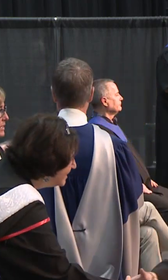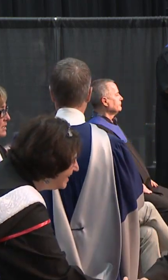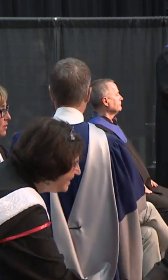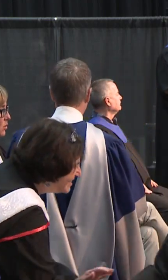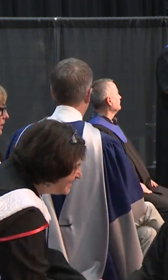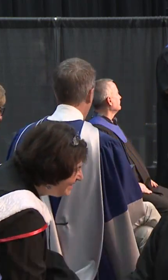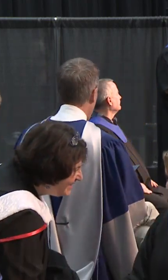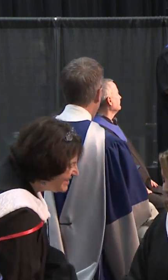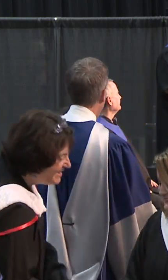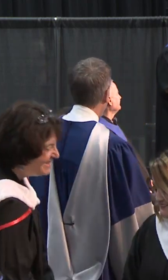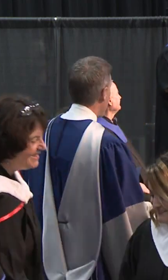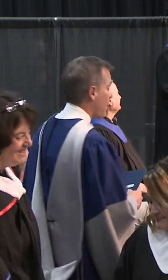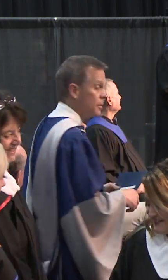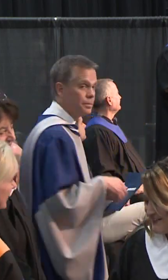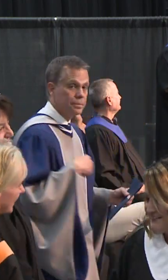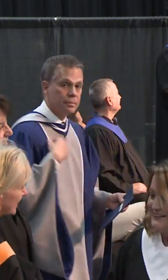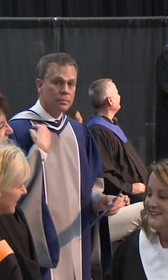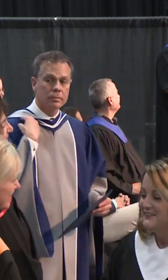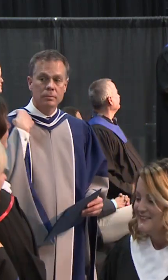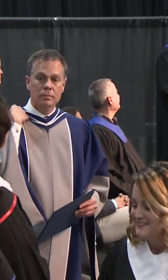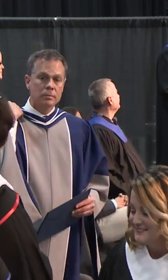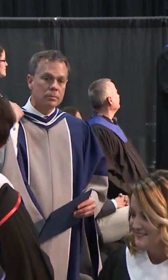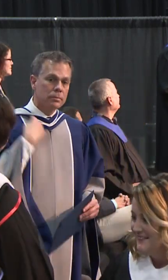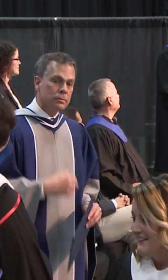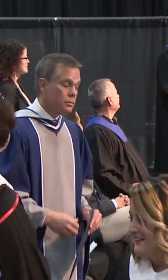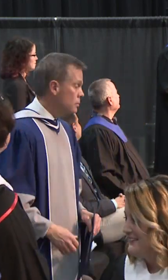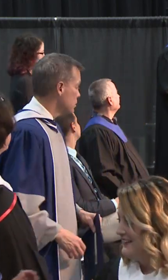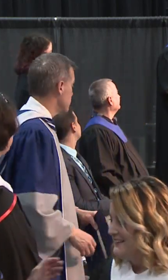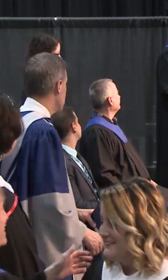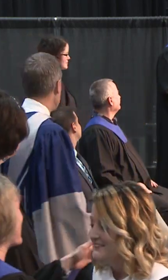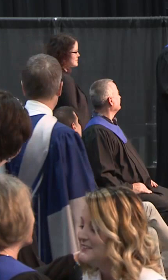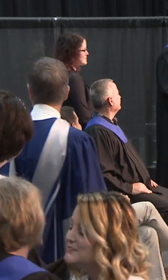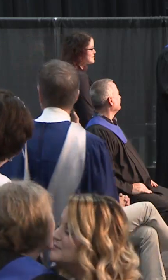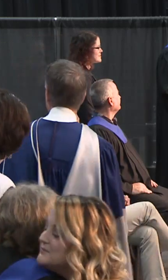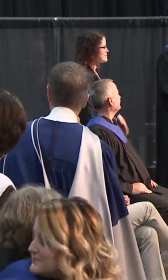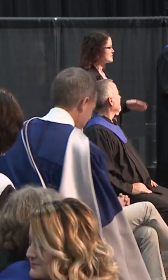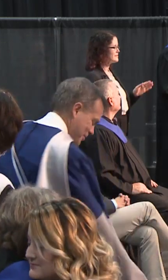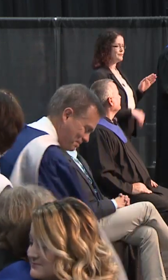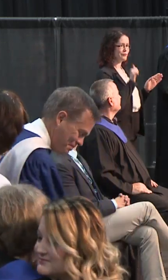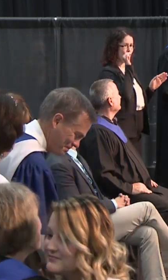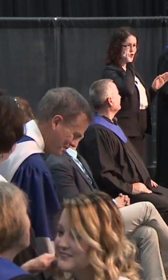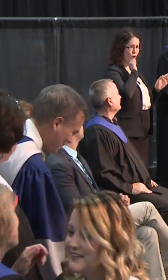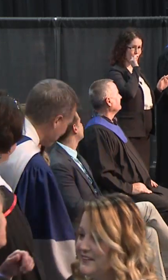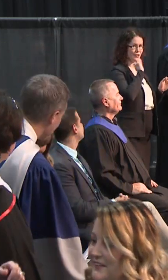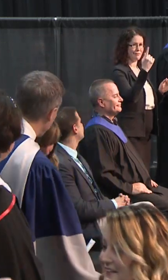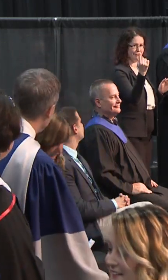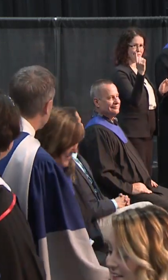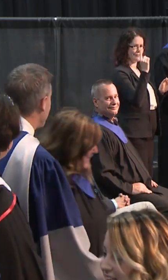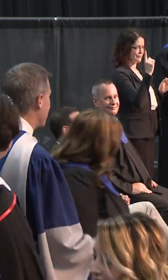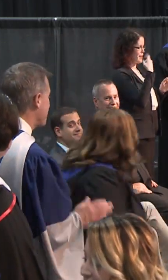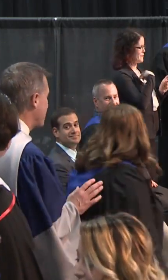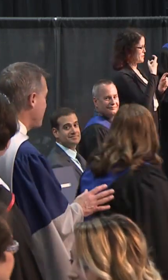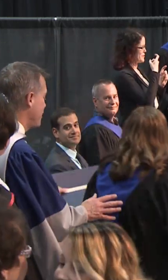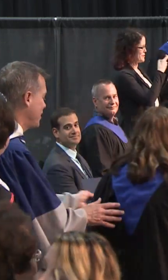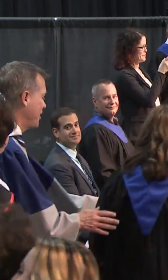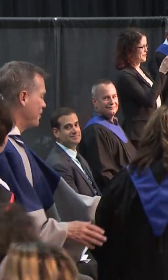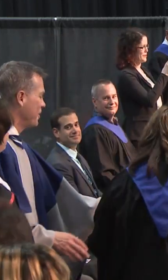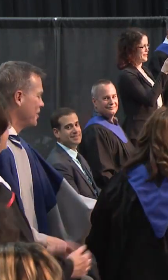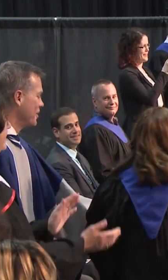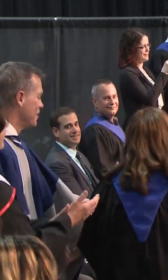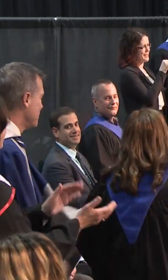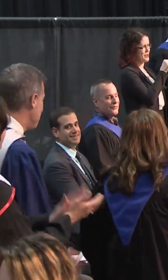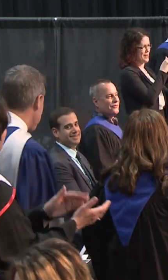Bonnie Williams joins us now to present her niece, Courtney Doucette, her certificate in continuing care.